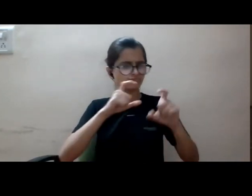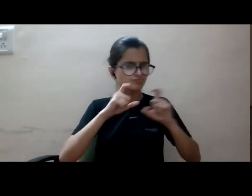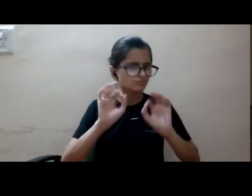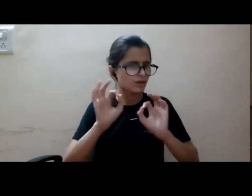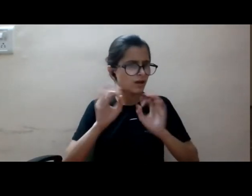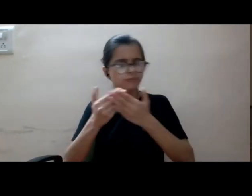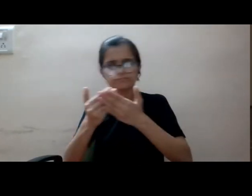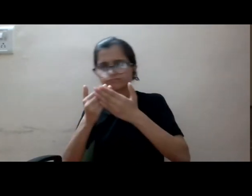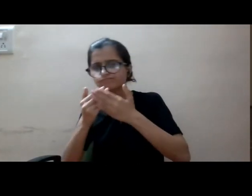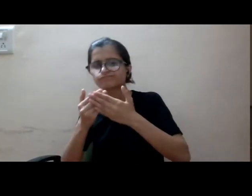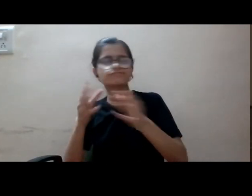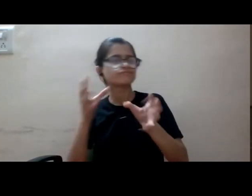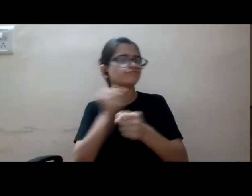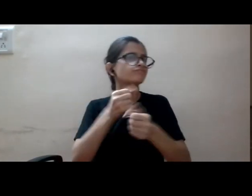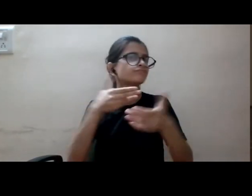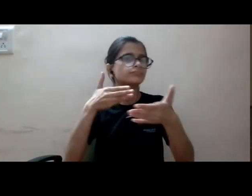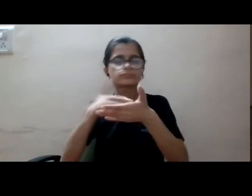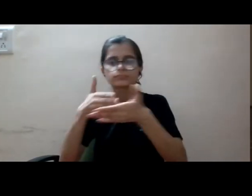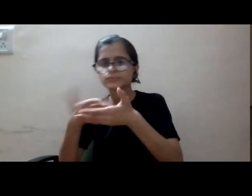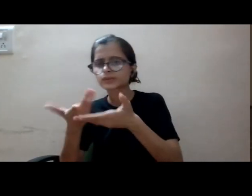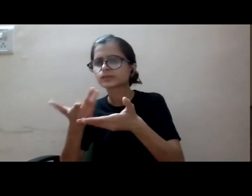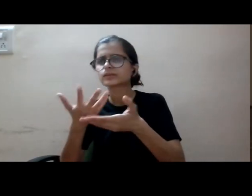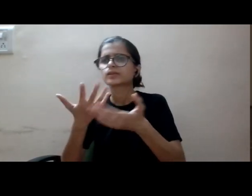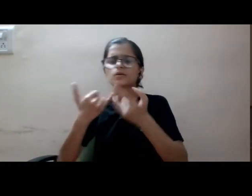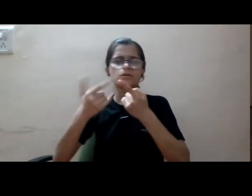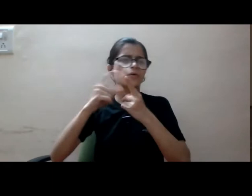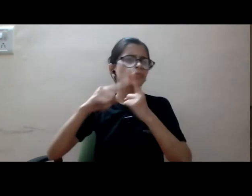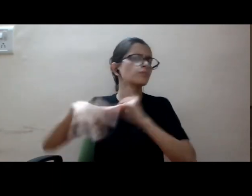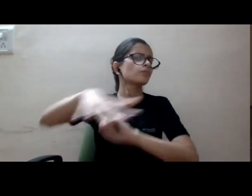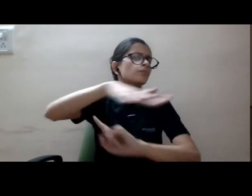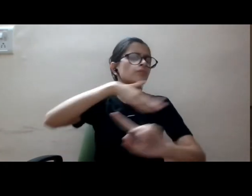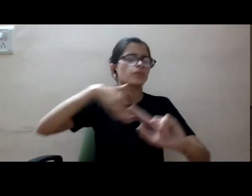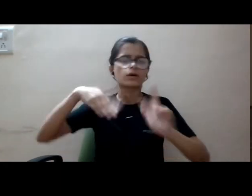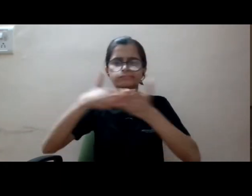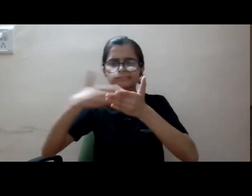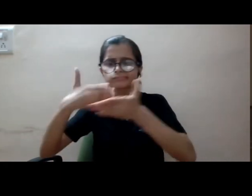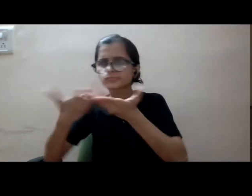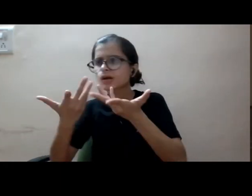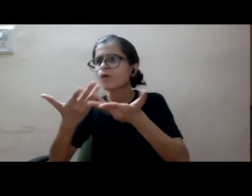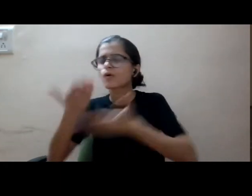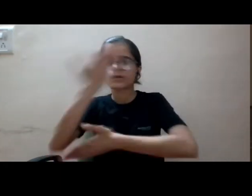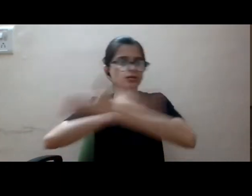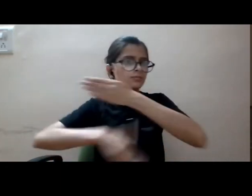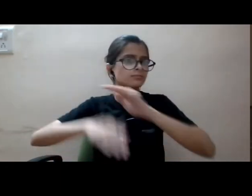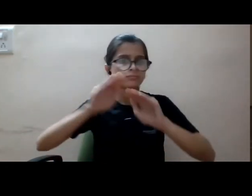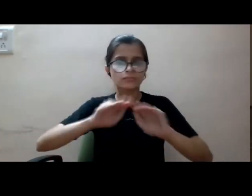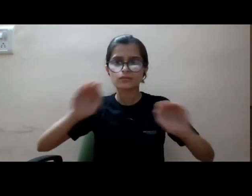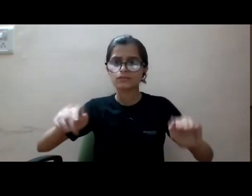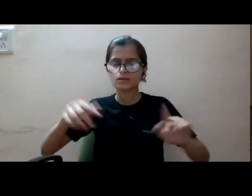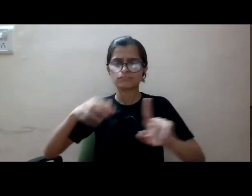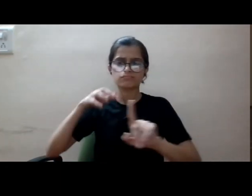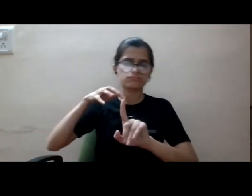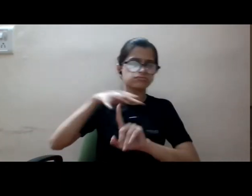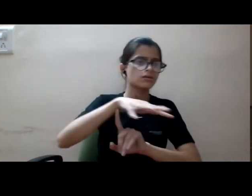education, steepened cultural dynamics, a disabled child is hidden so as not to affect the